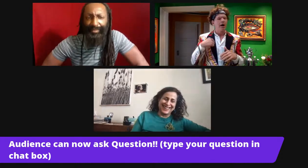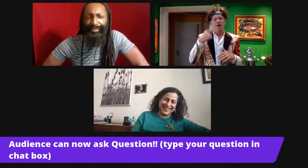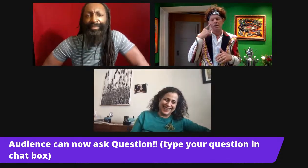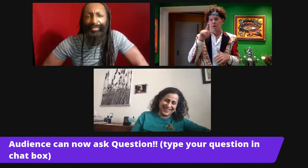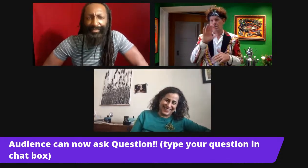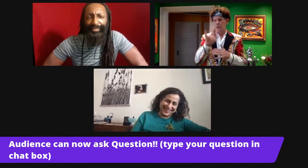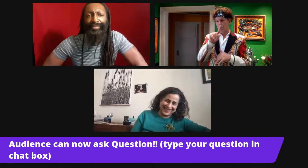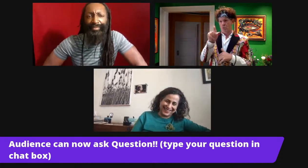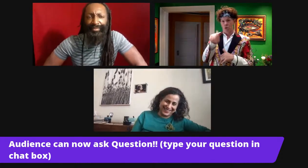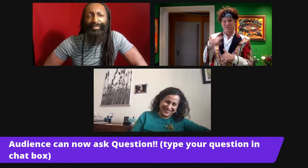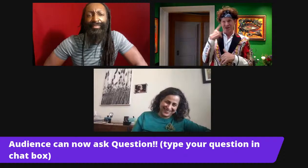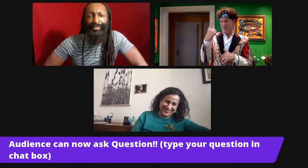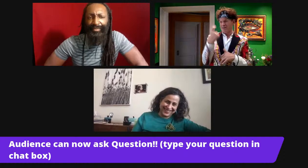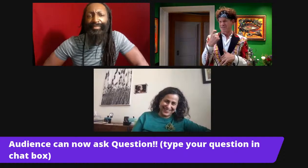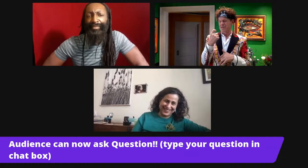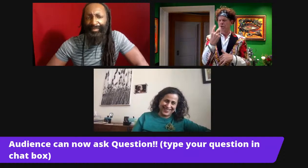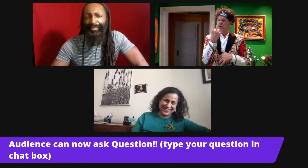had shared that a little bit. John said yes and no.